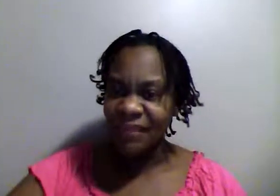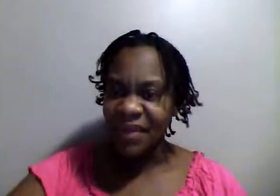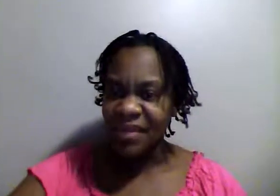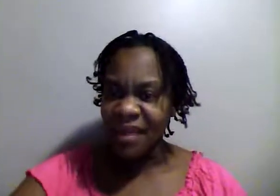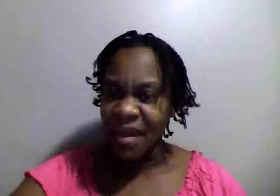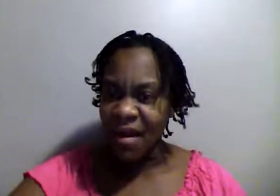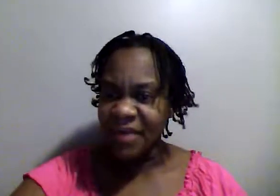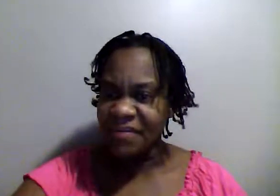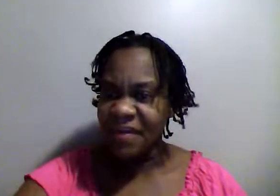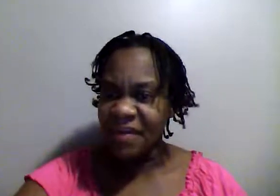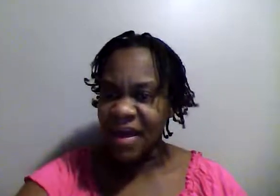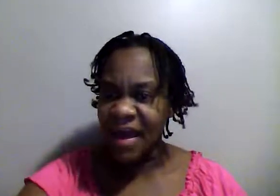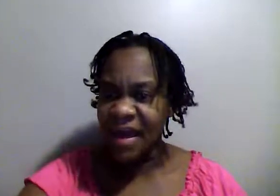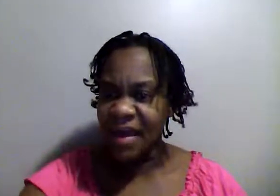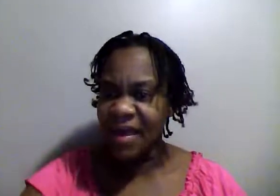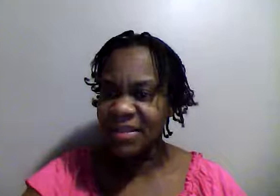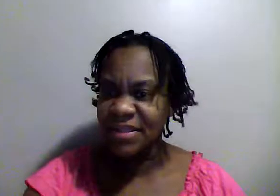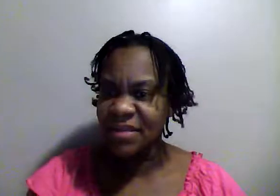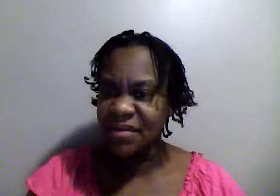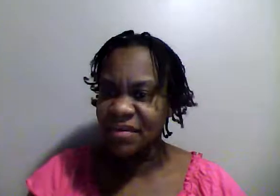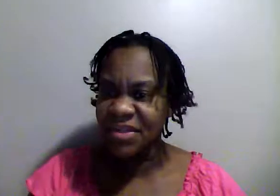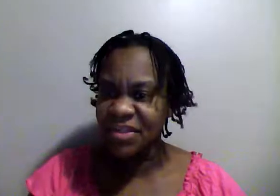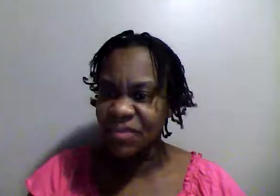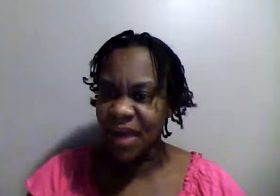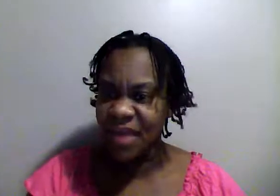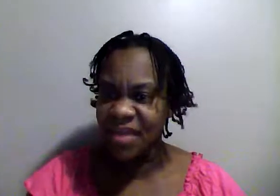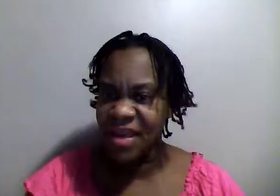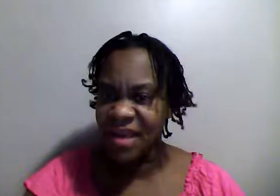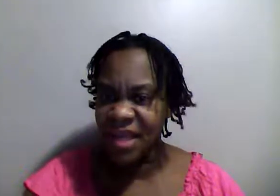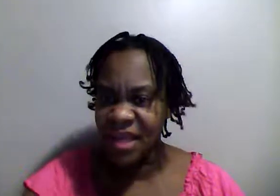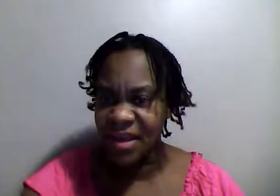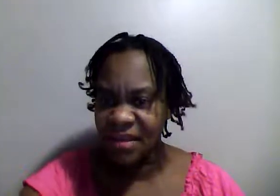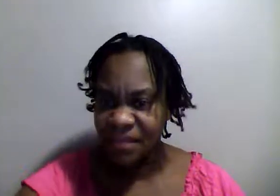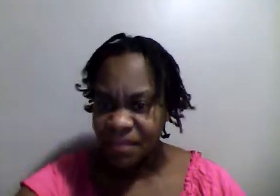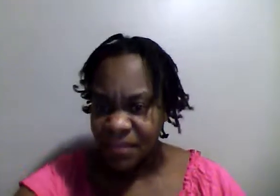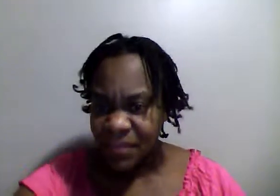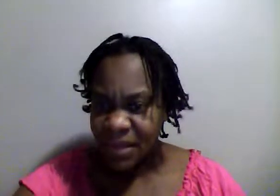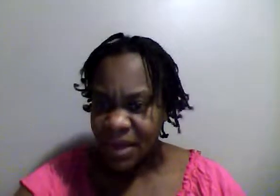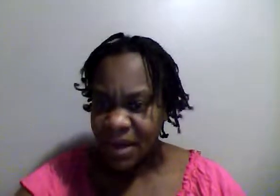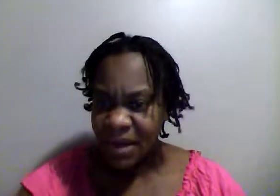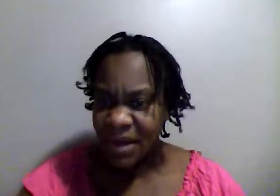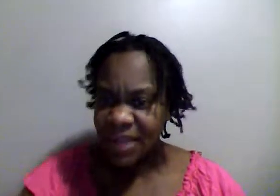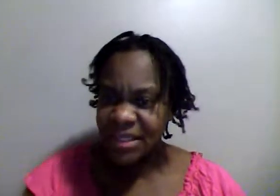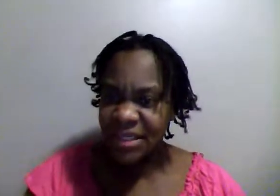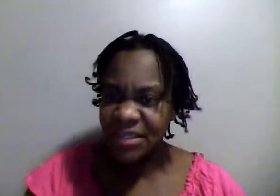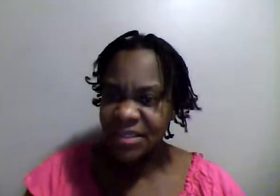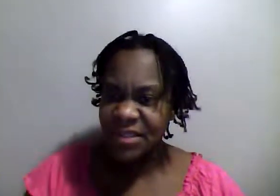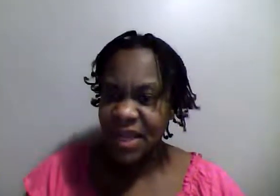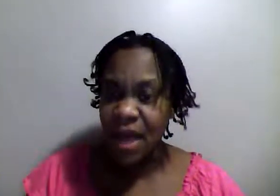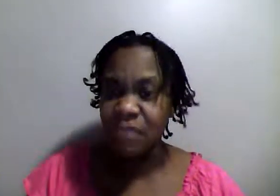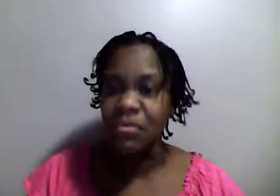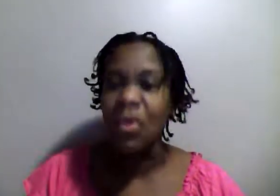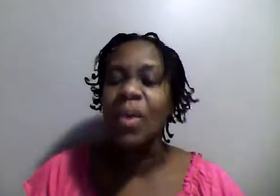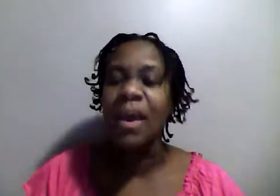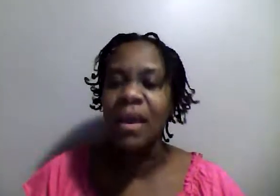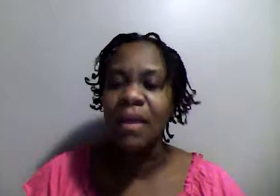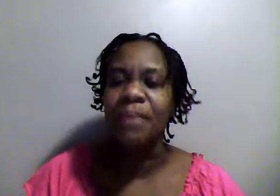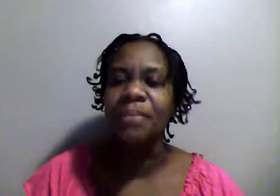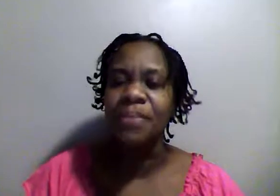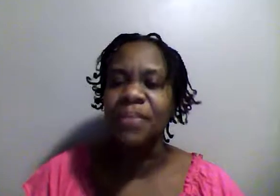They aren't very high acid, which is why they need added acidity to can. Okay, okay,